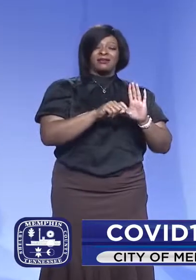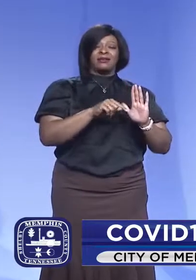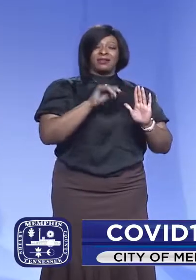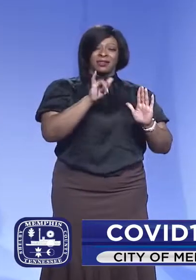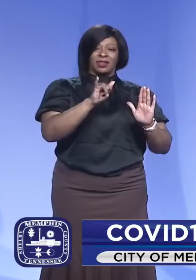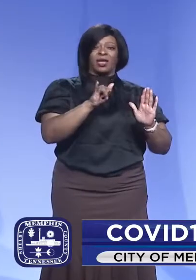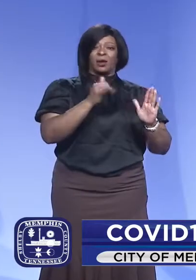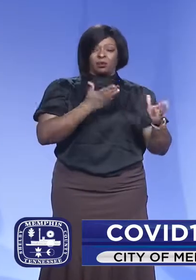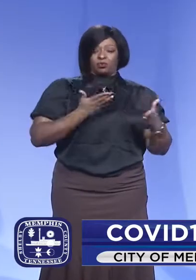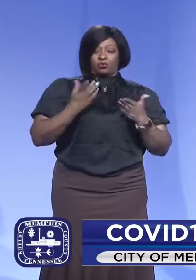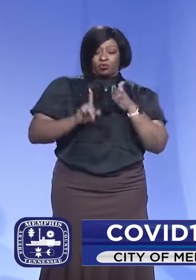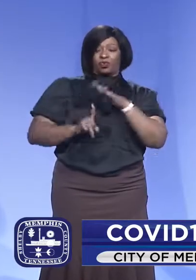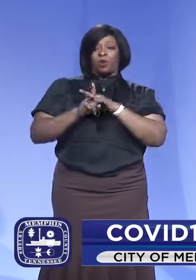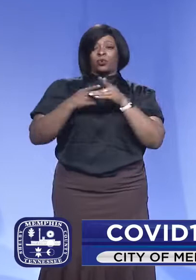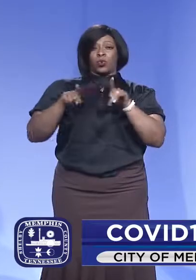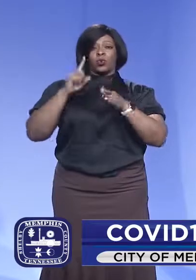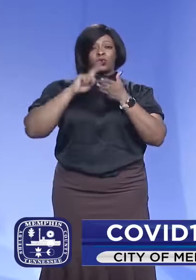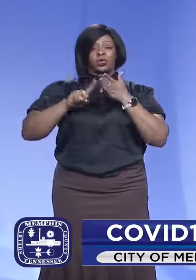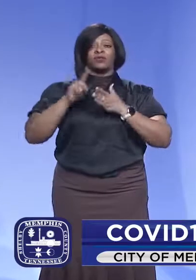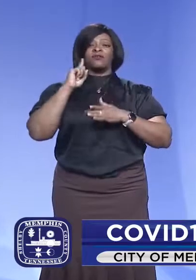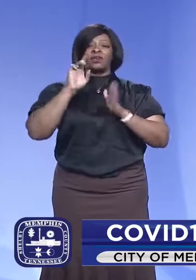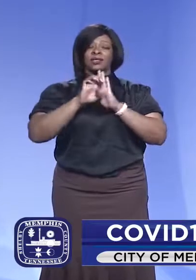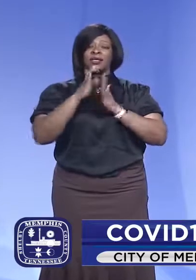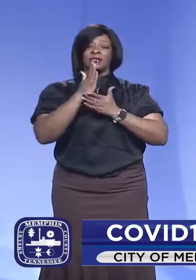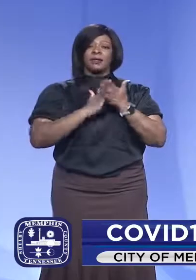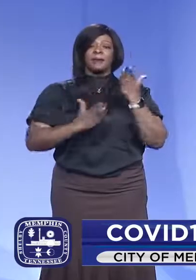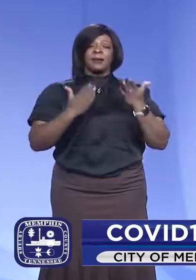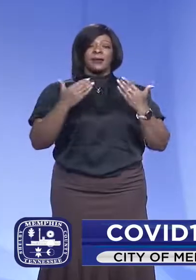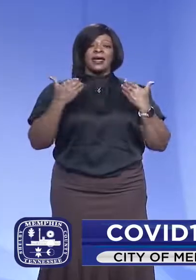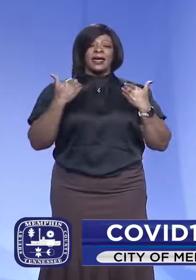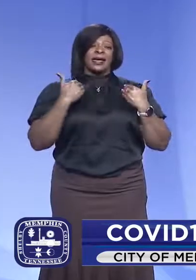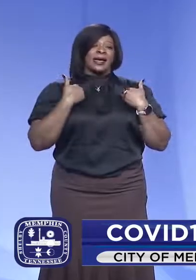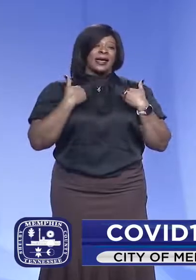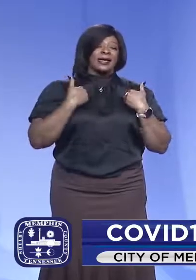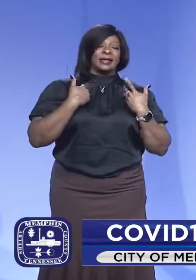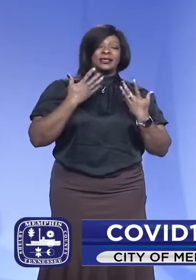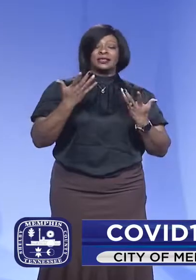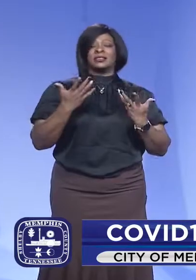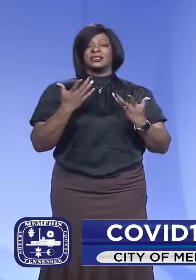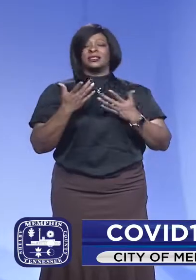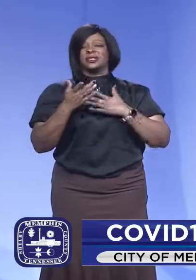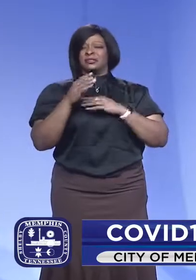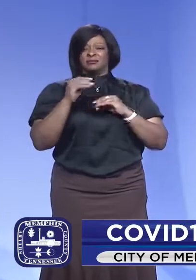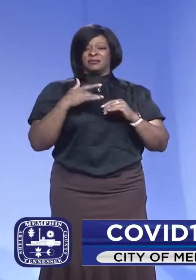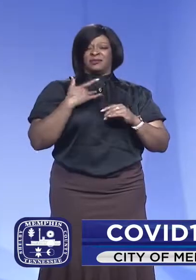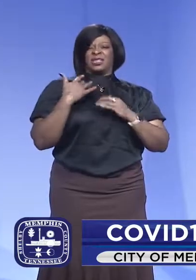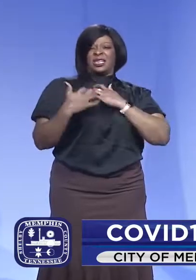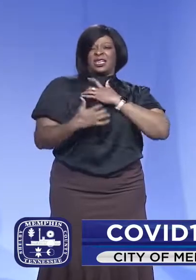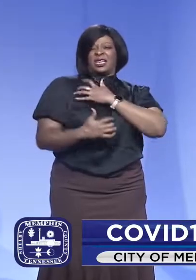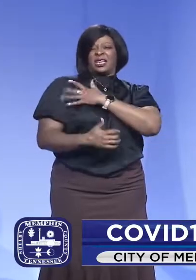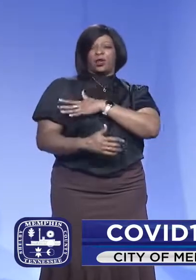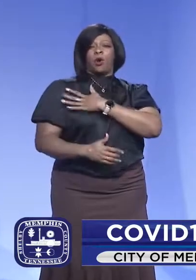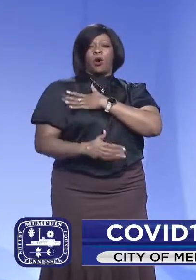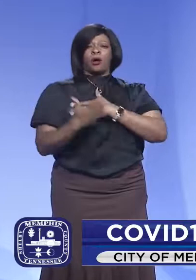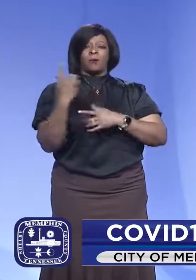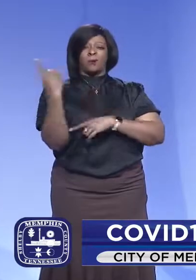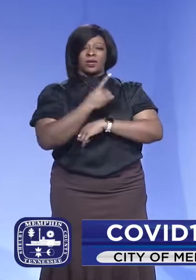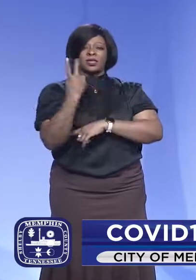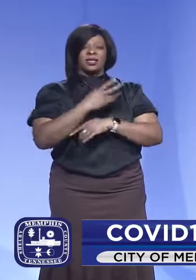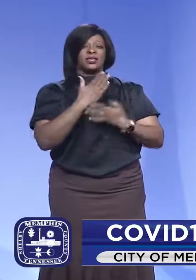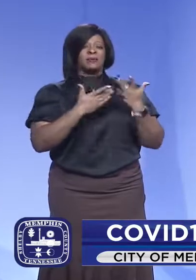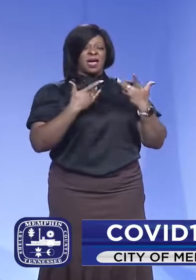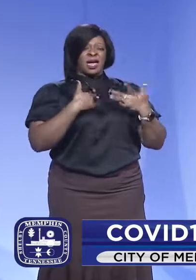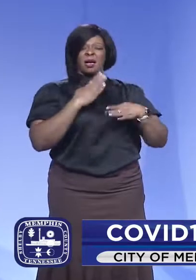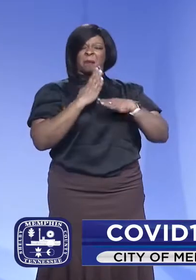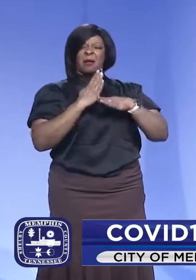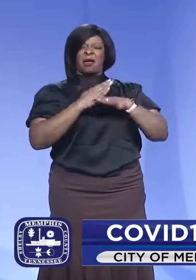brought forth in the research. So an example, someone may have a tenderness of their arm for a day or so, or someone may have a mild headache